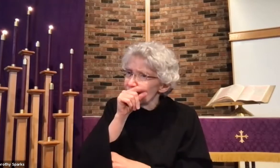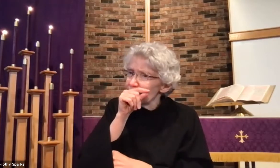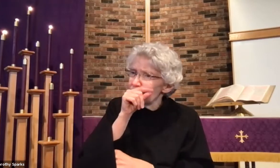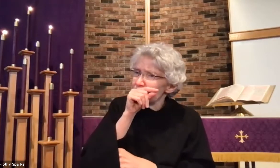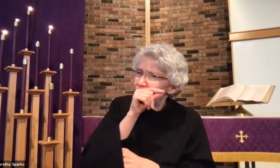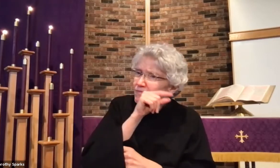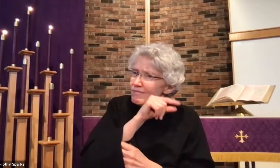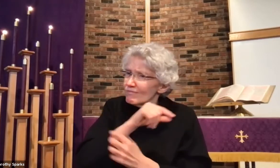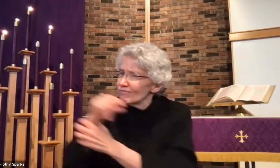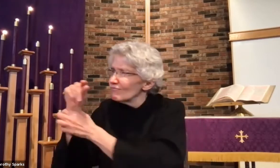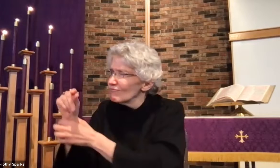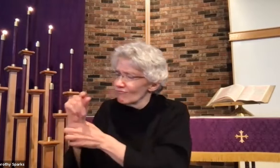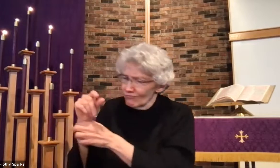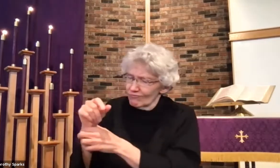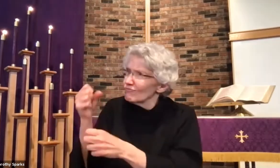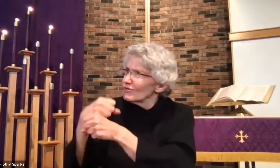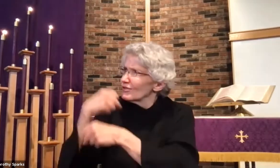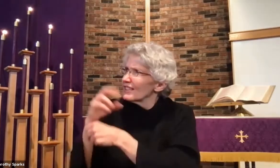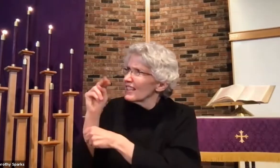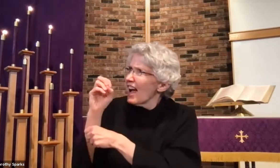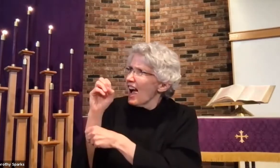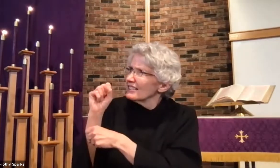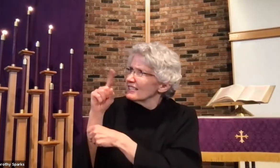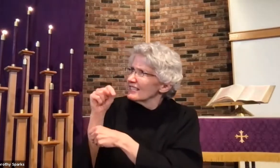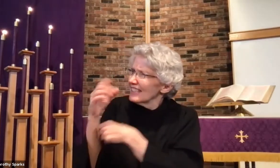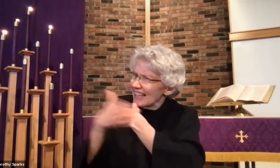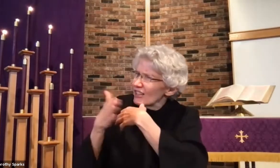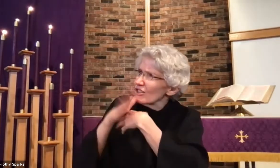even the birds have found a home in your temple.